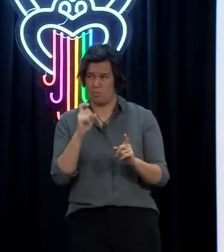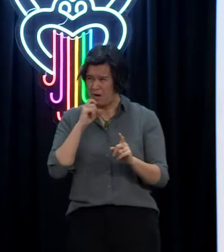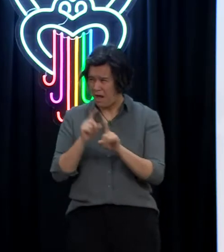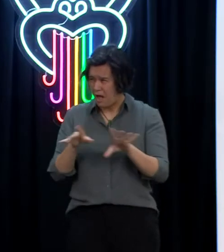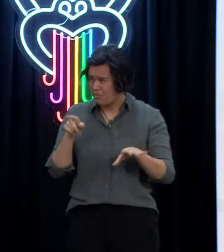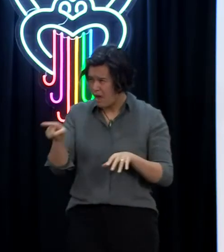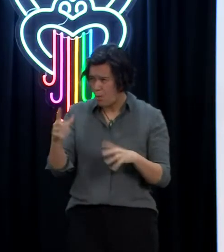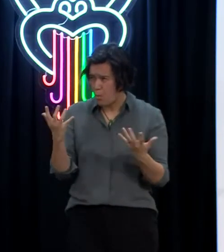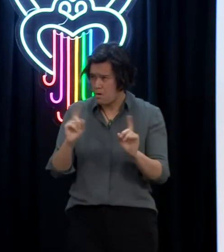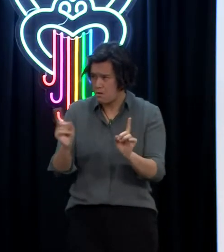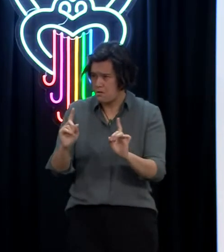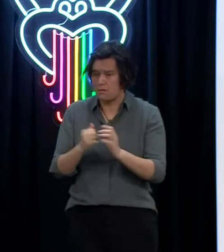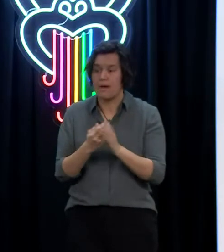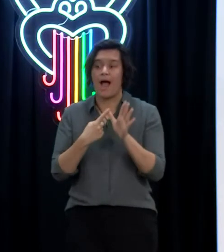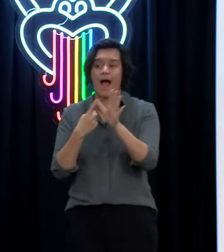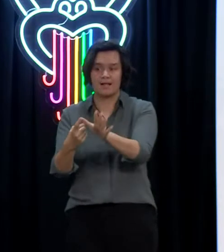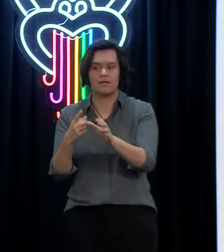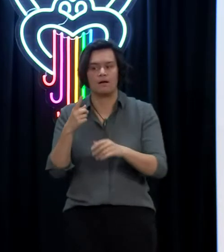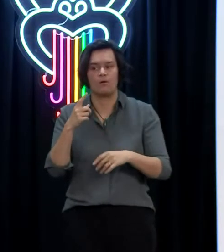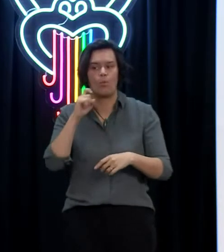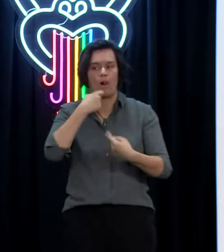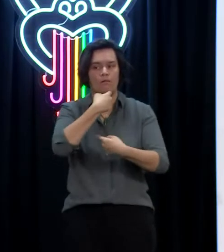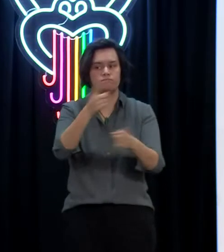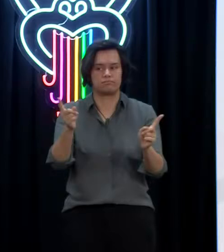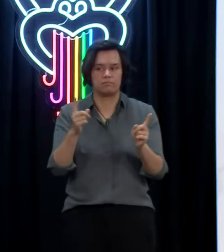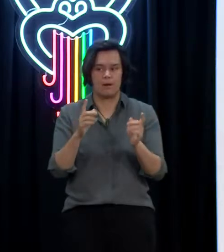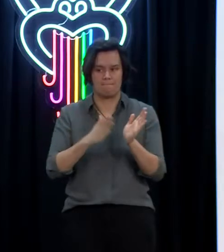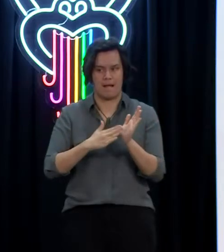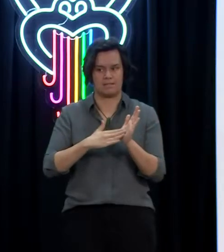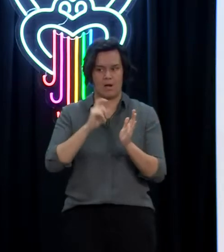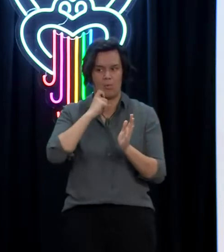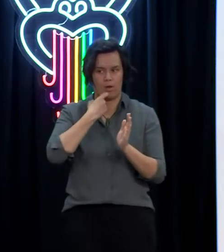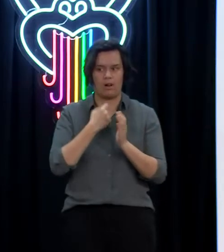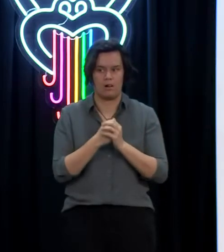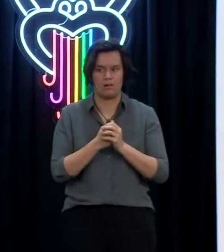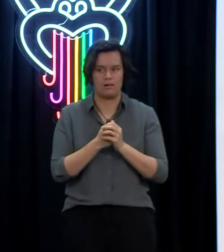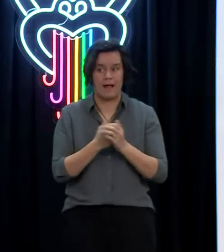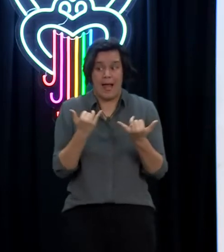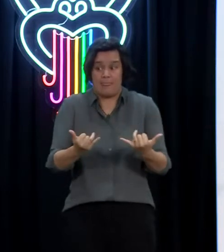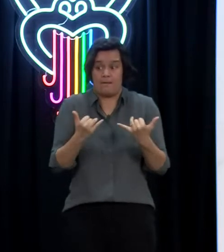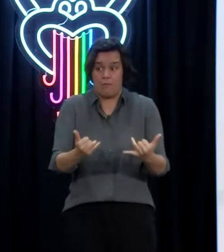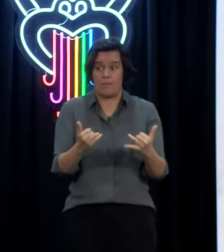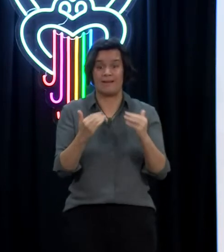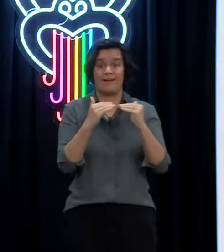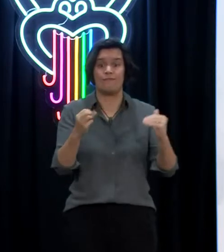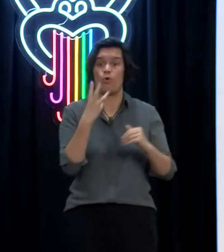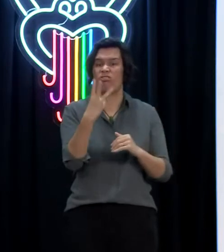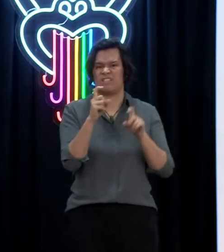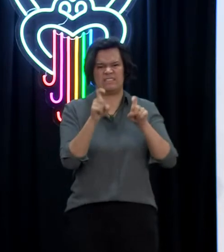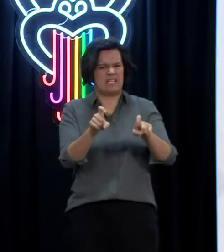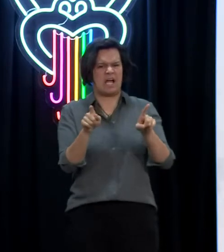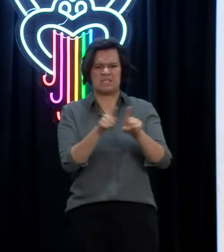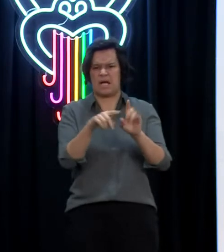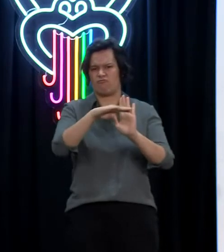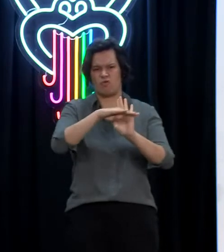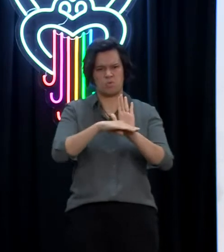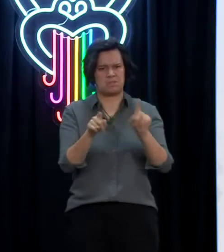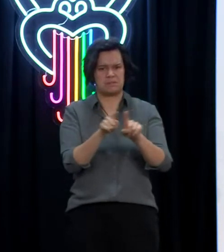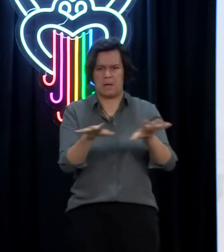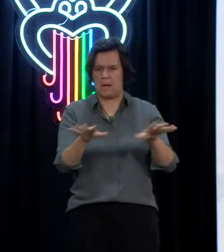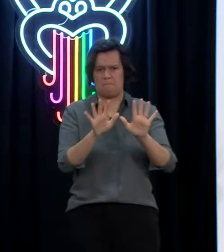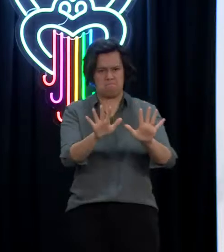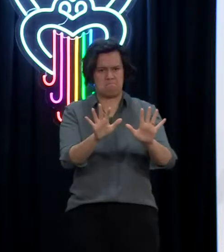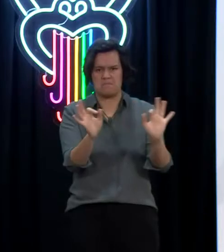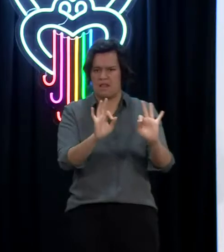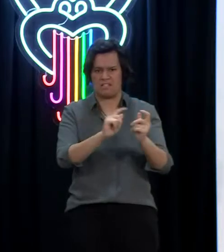on Monday, and if we reconfirm the in-principle decision, it's alert level 3, as we know, alert level 3. Whether or not